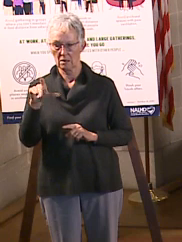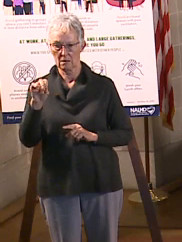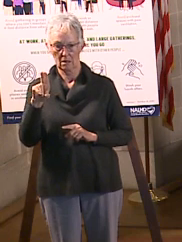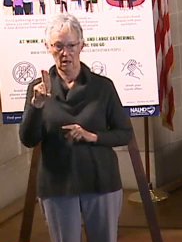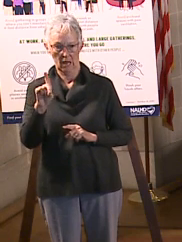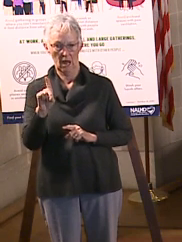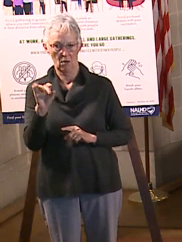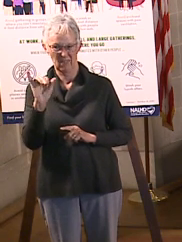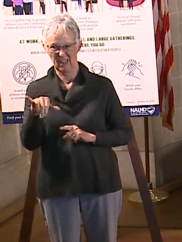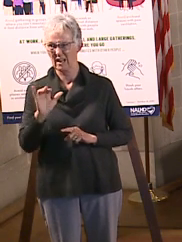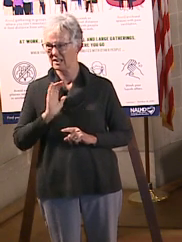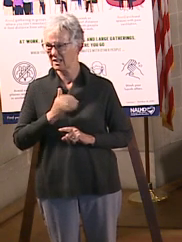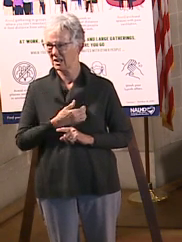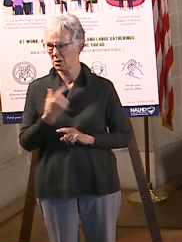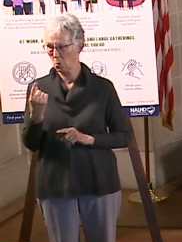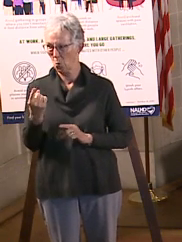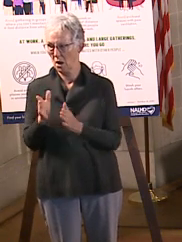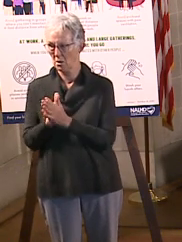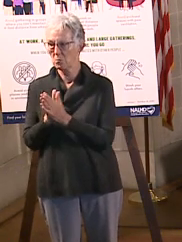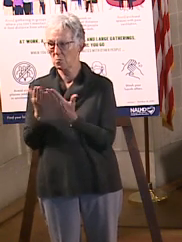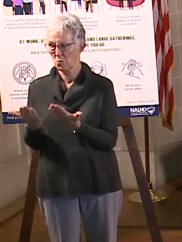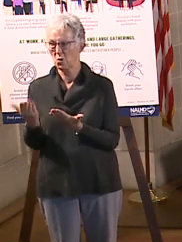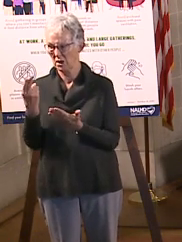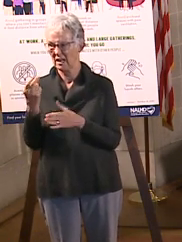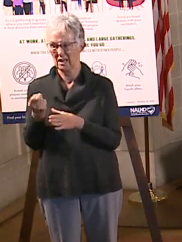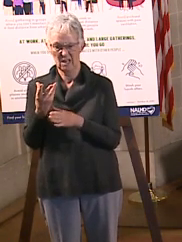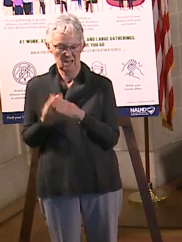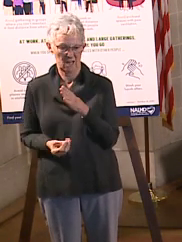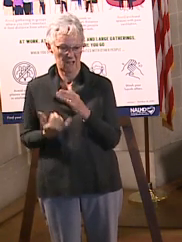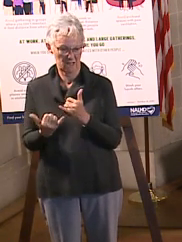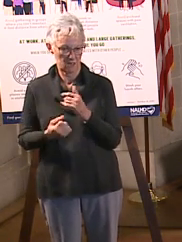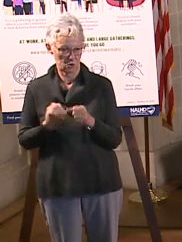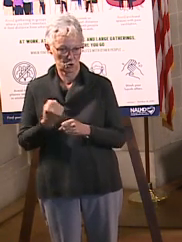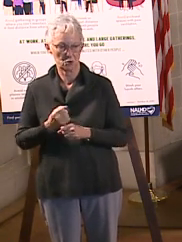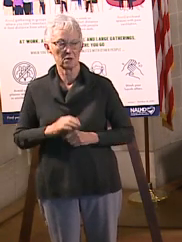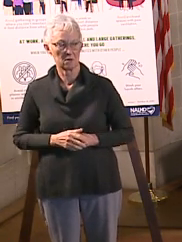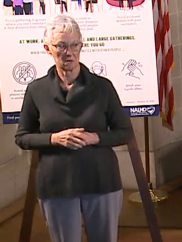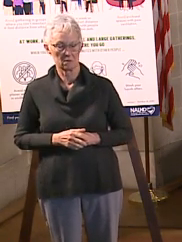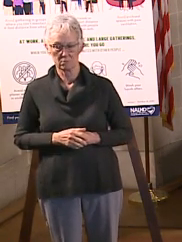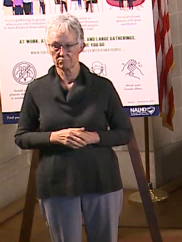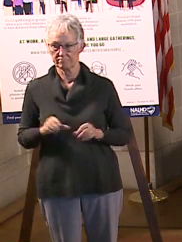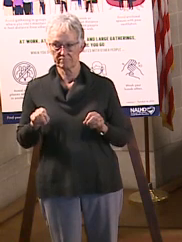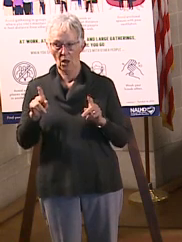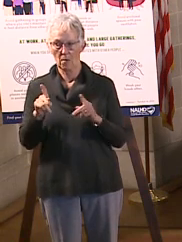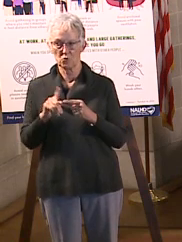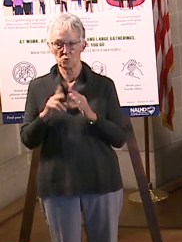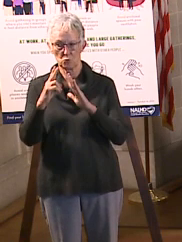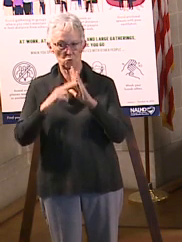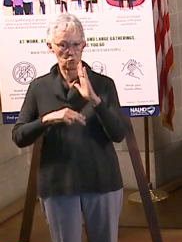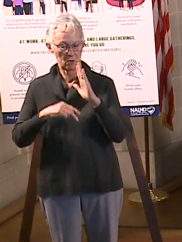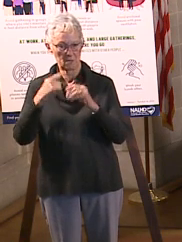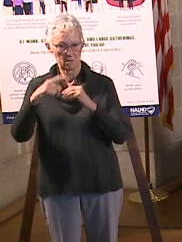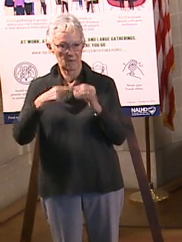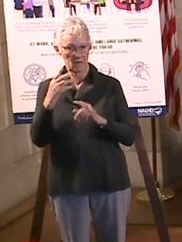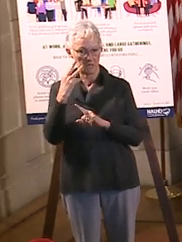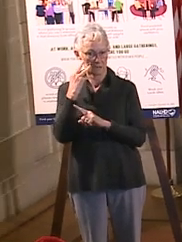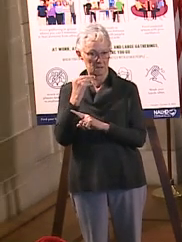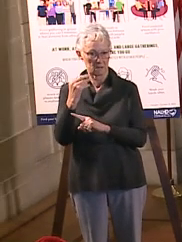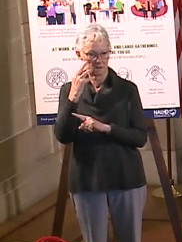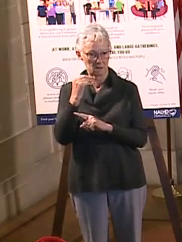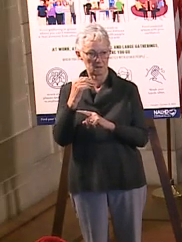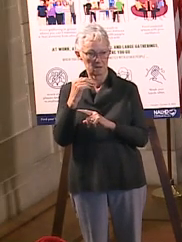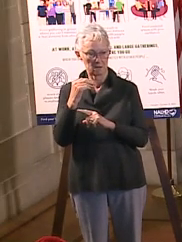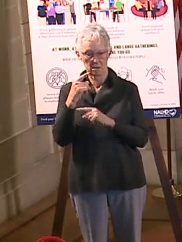year, so another opportunity, just passed away, opportunity to be able to read about the experience on Pearl